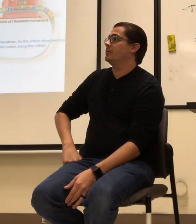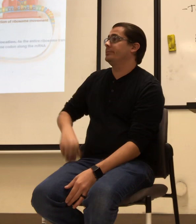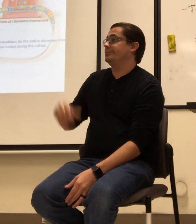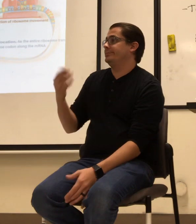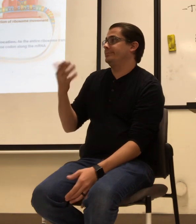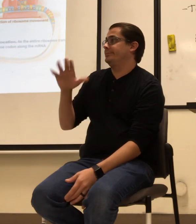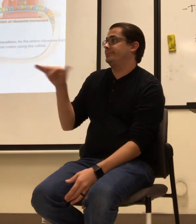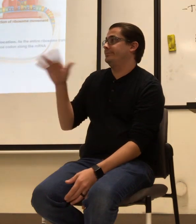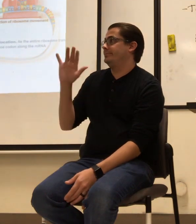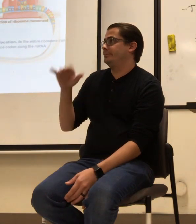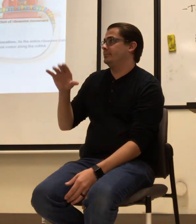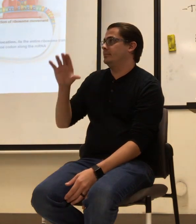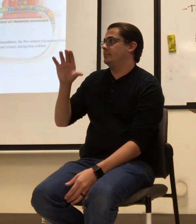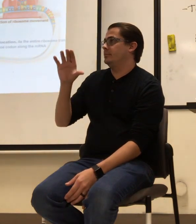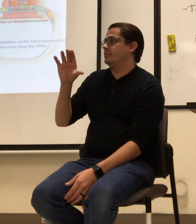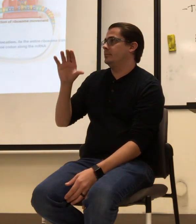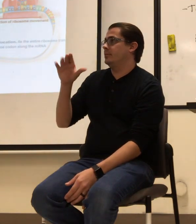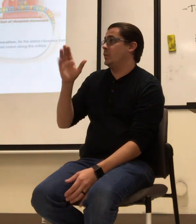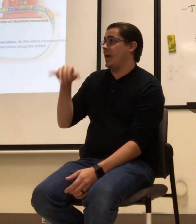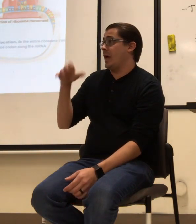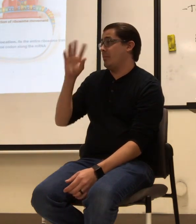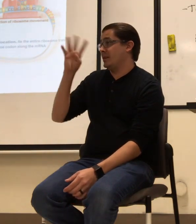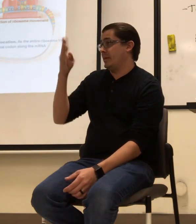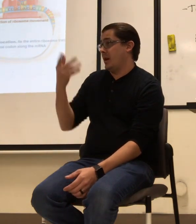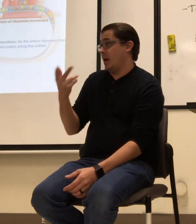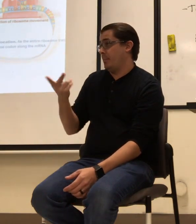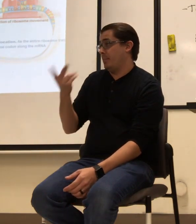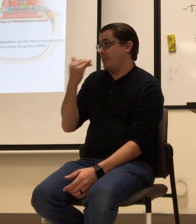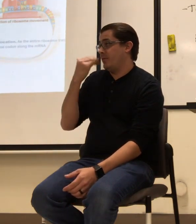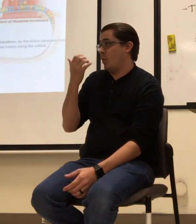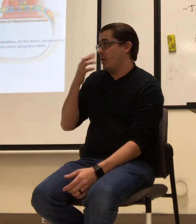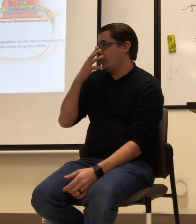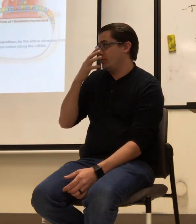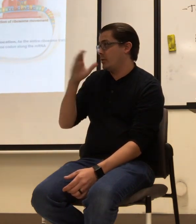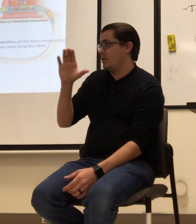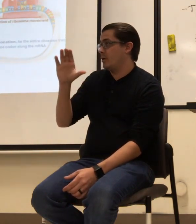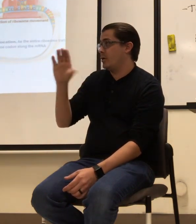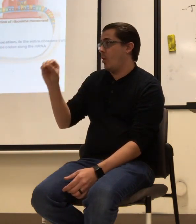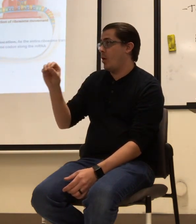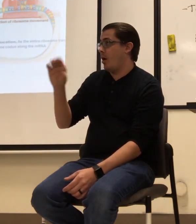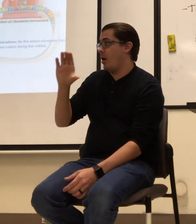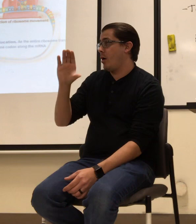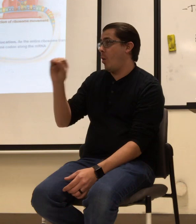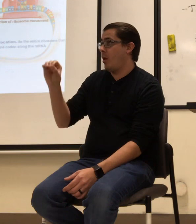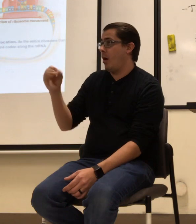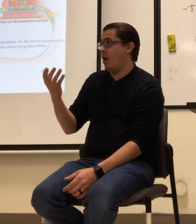Our CUA was in our A site. But when you shift,